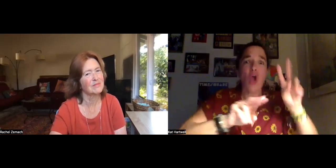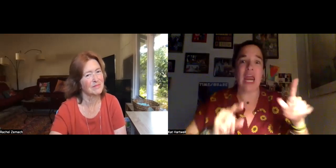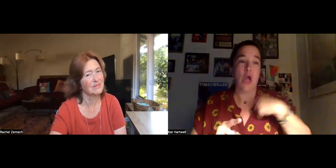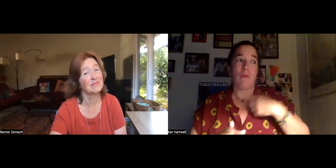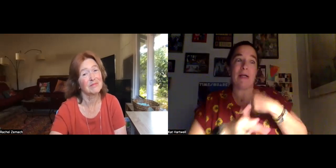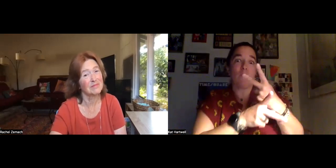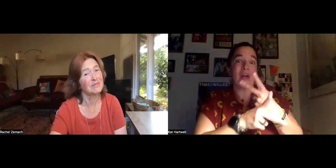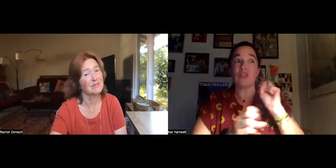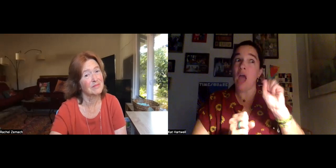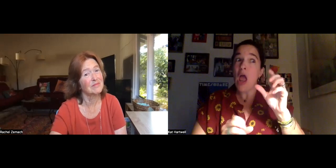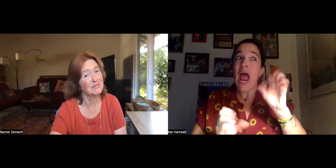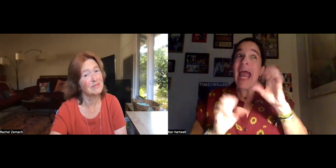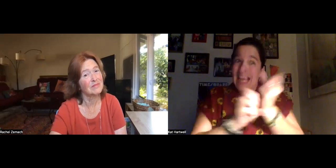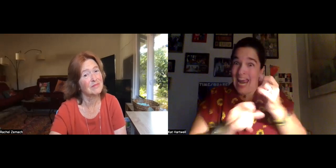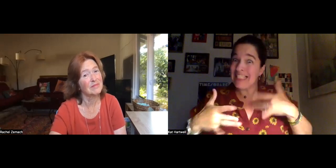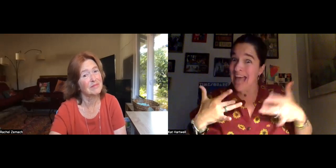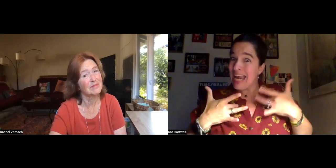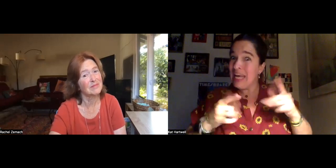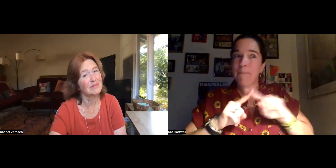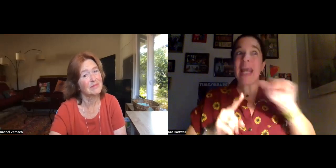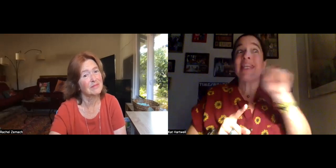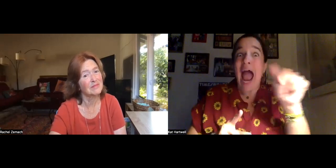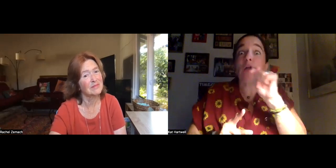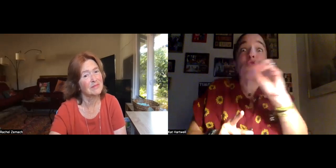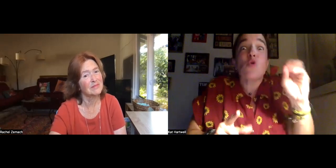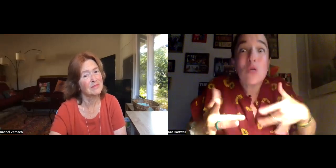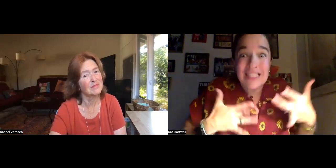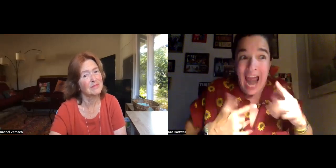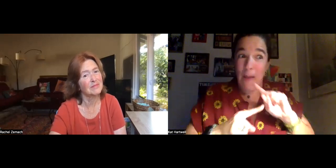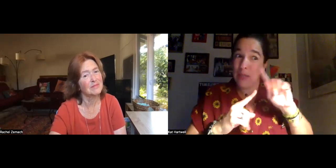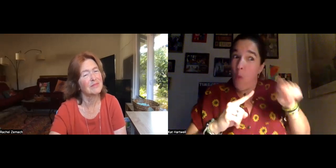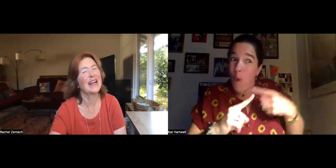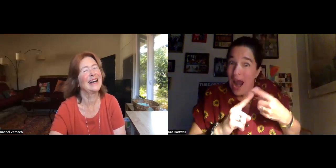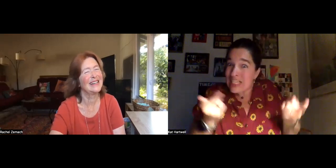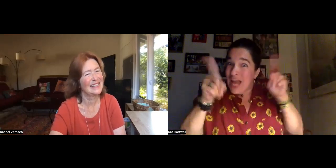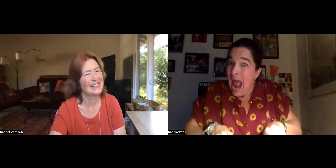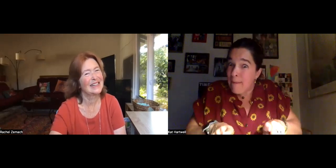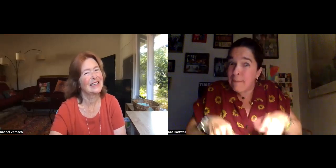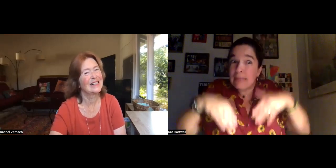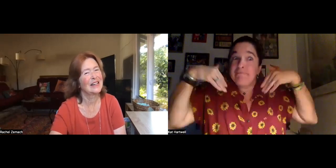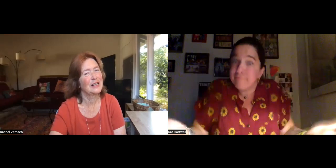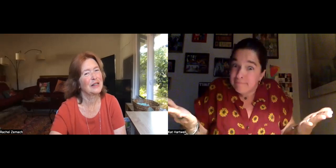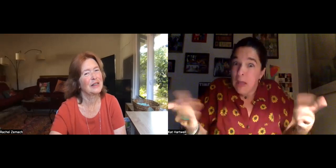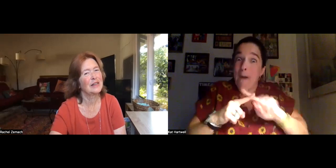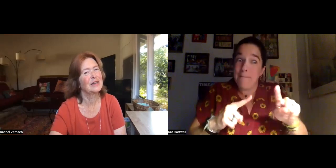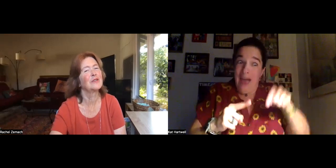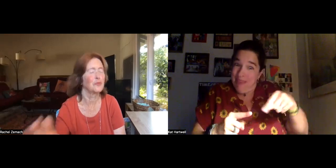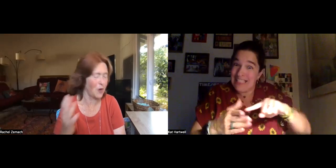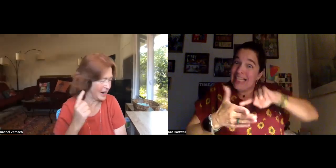looking. So my superpower is to get excited, but not too excited because one ain't gonna happen. But this is